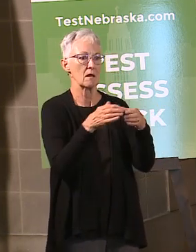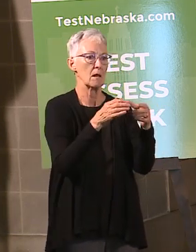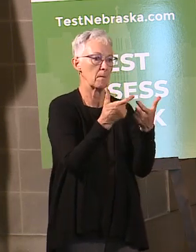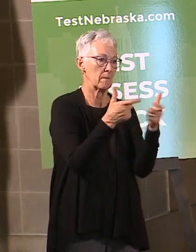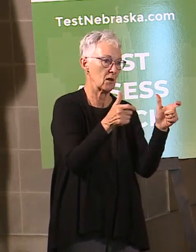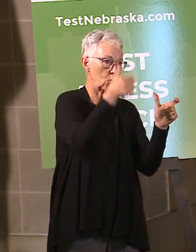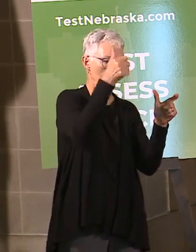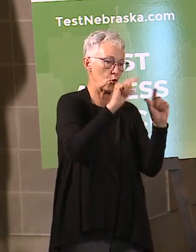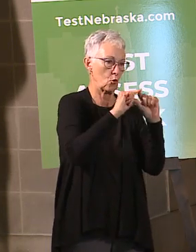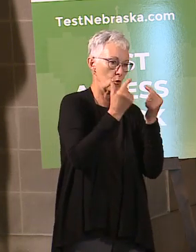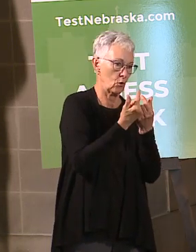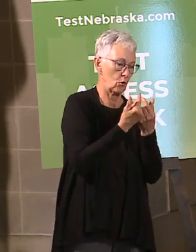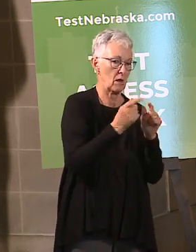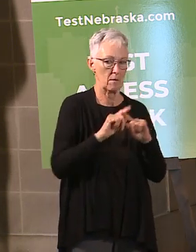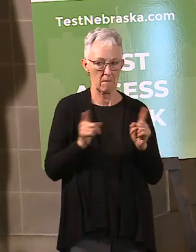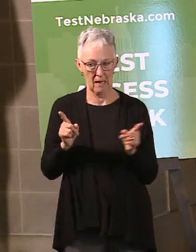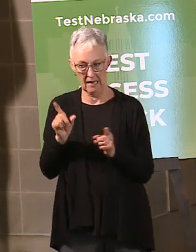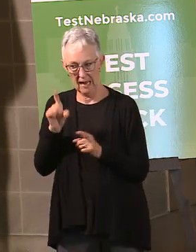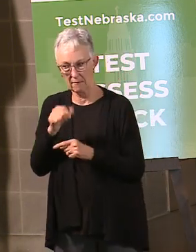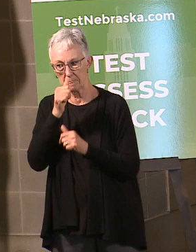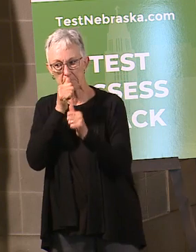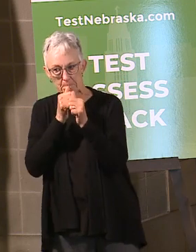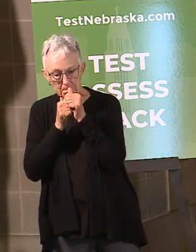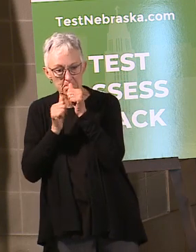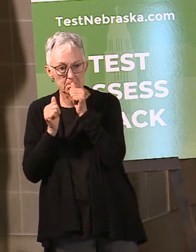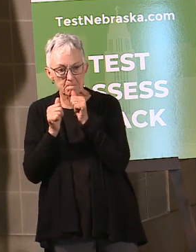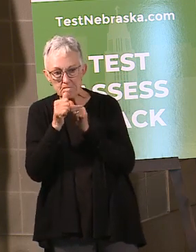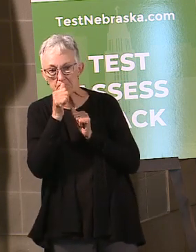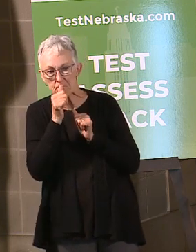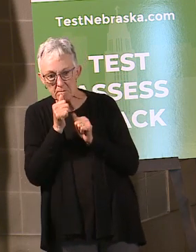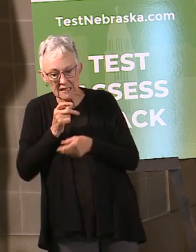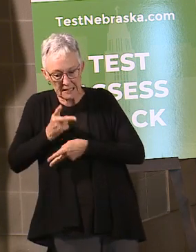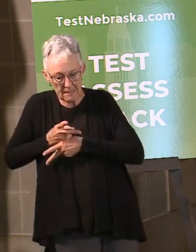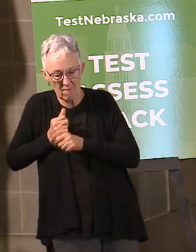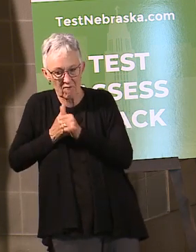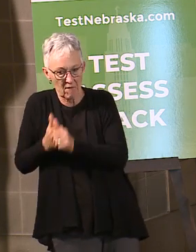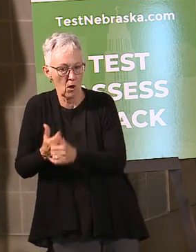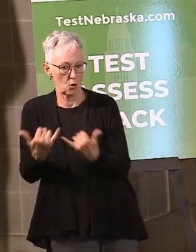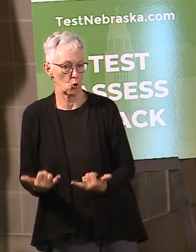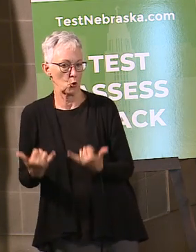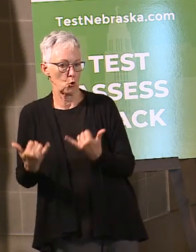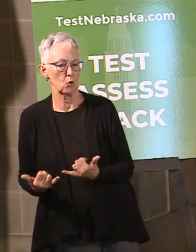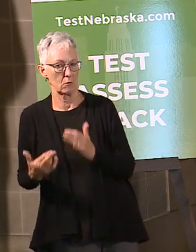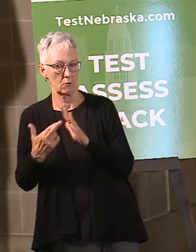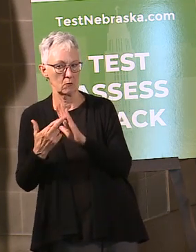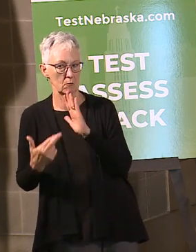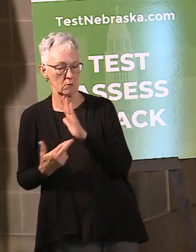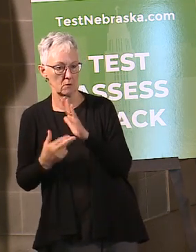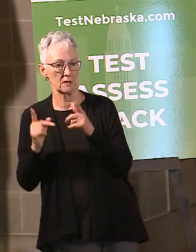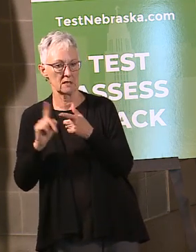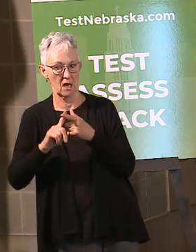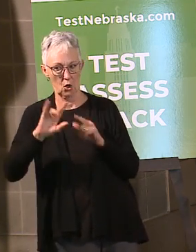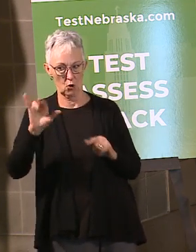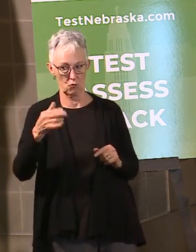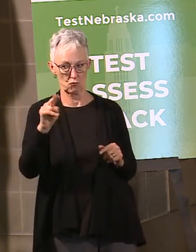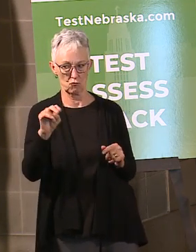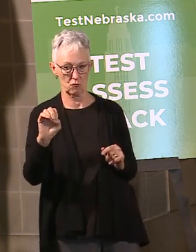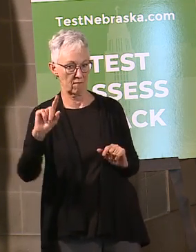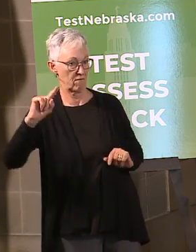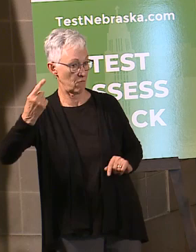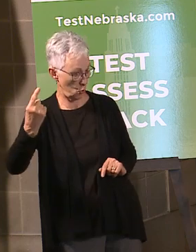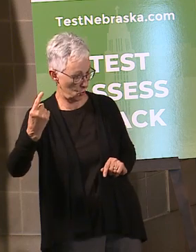can continue to loosen restrictions going forward. So we're taking another step with the DHMs that I announced today into June to continue to loosen